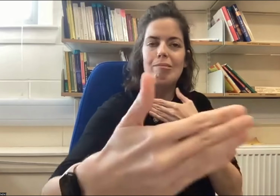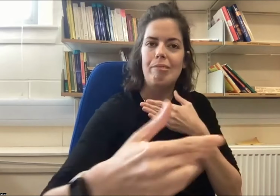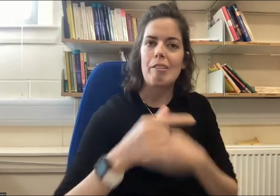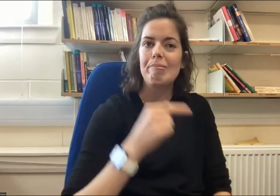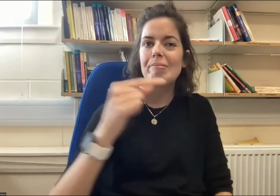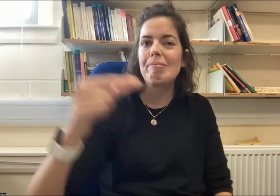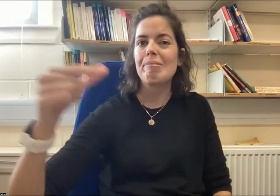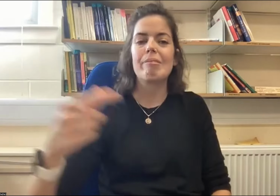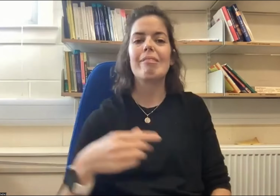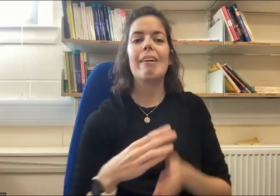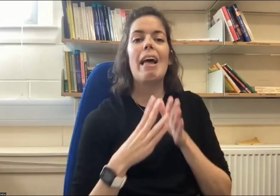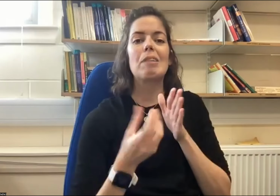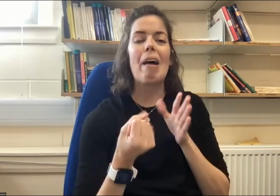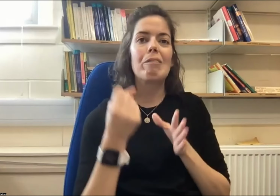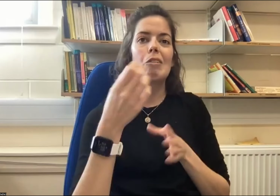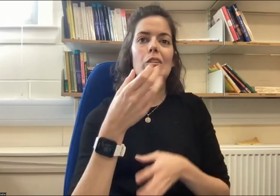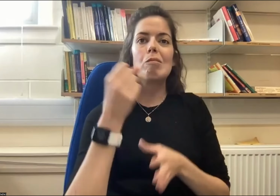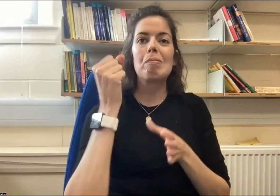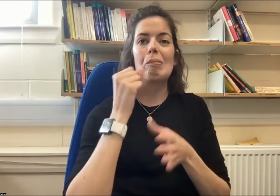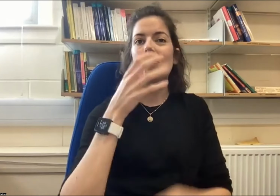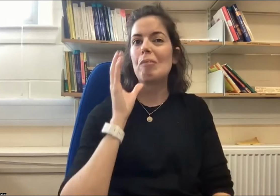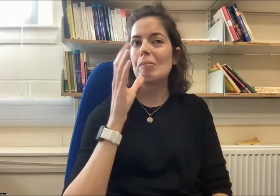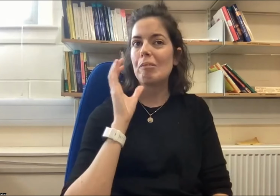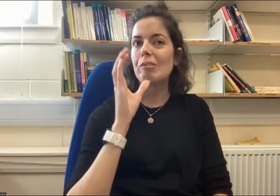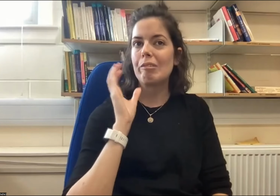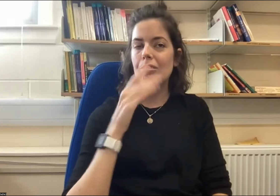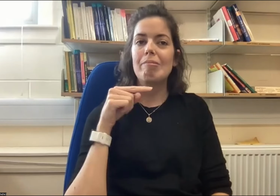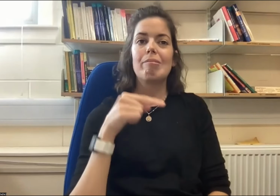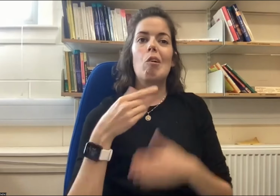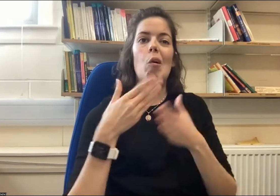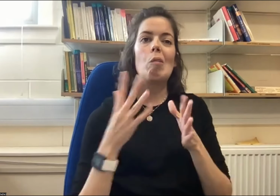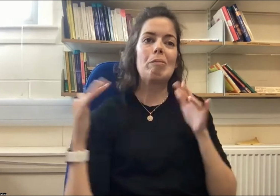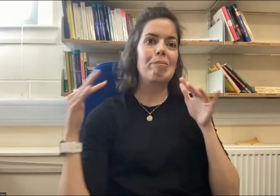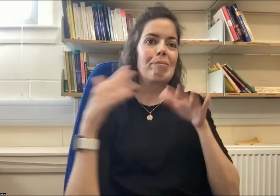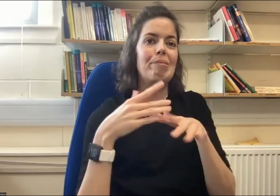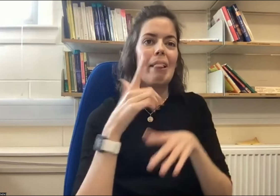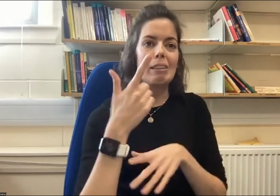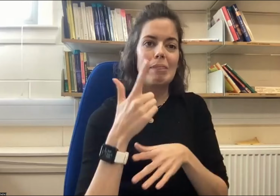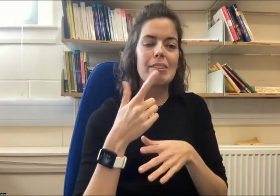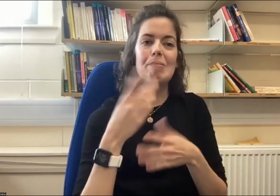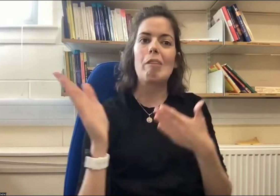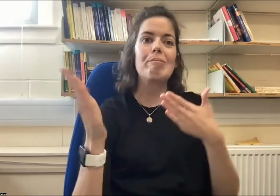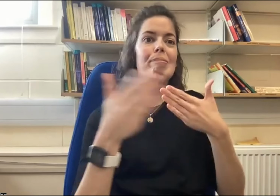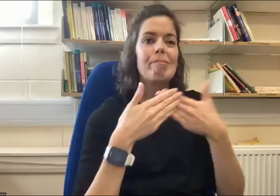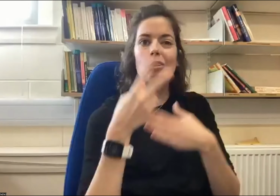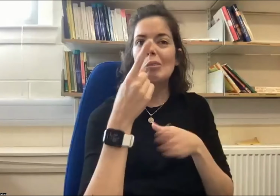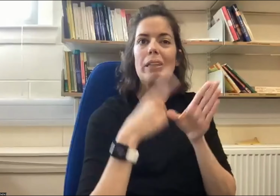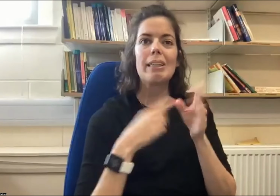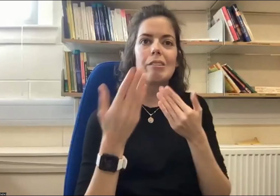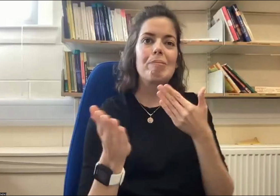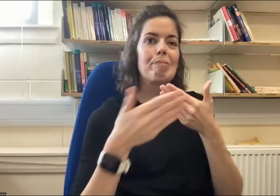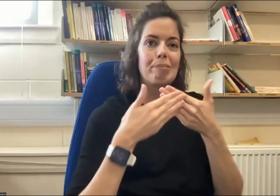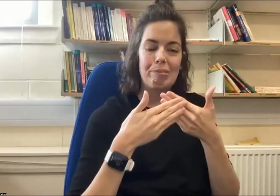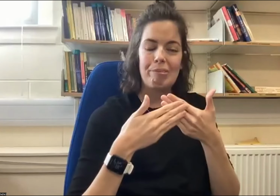temporality. They tend not to be permanent, but they're temporary. For example, they can develop in a pub if there's an